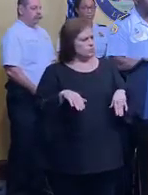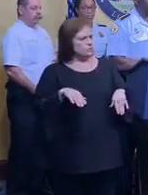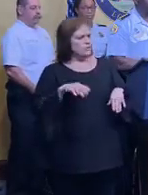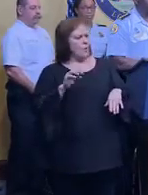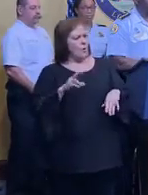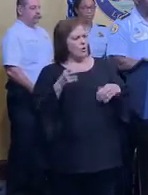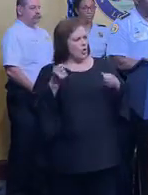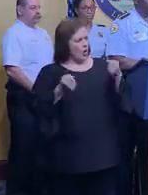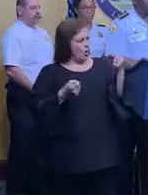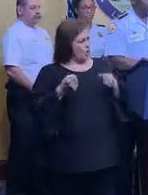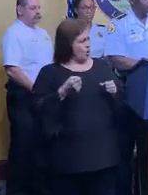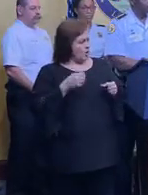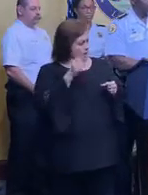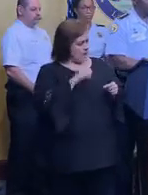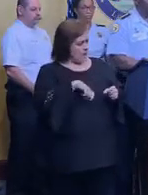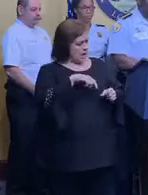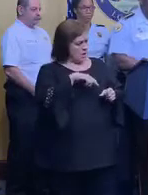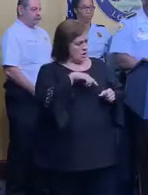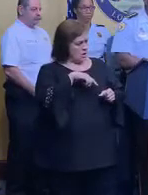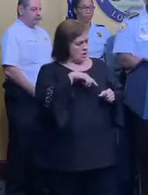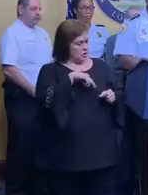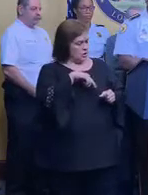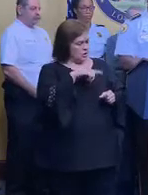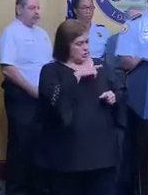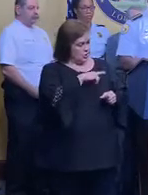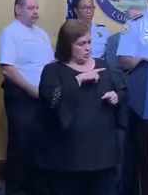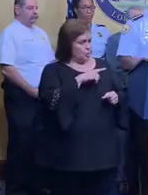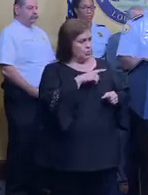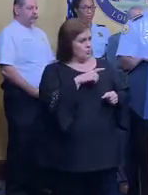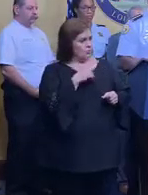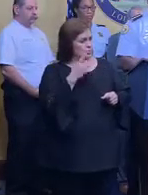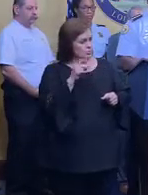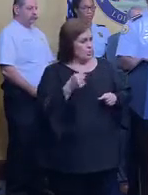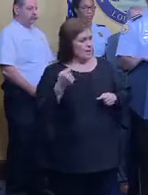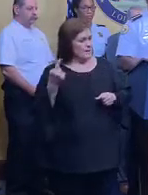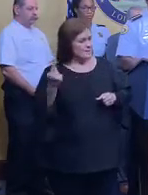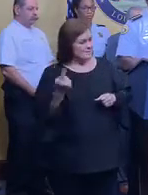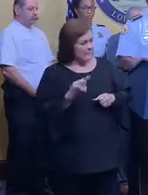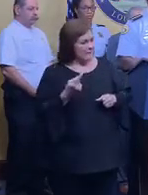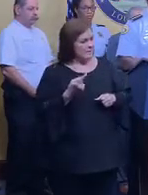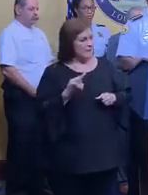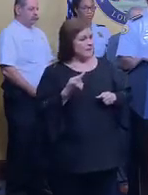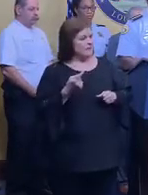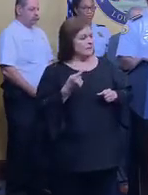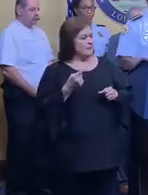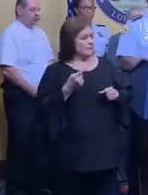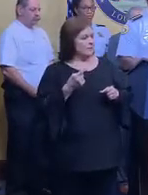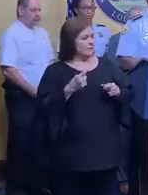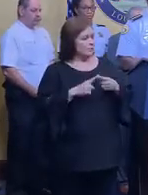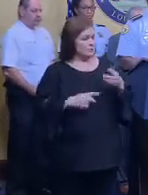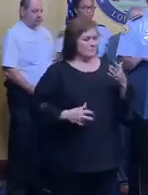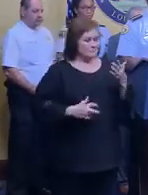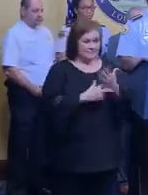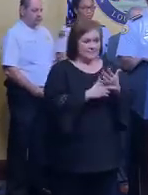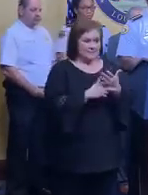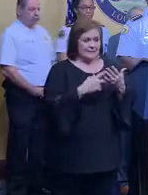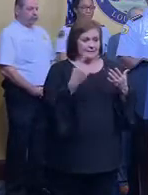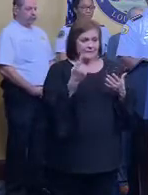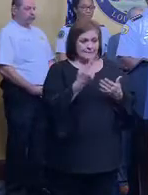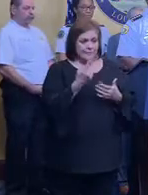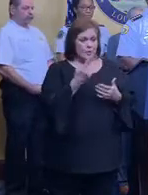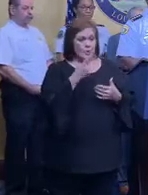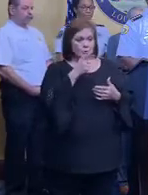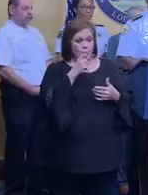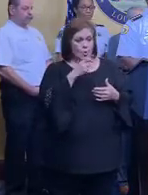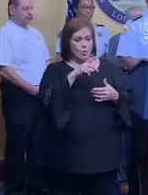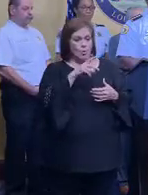Is there anything that you all can do to police that, or to possibly cite people? Not that your officers are out working, but could your officers cite people, or